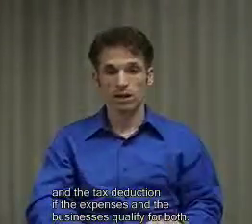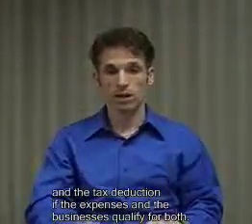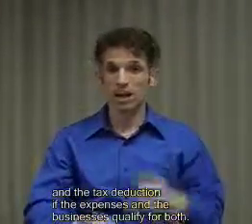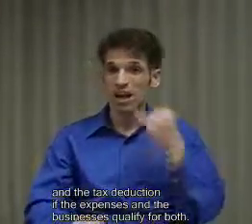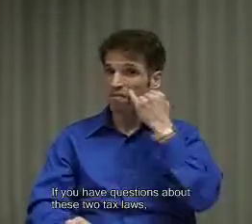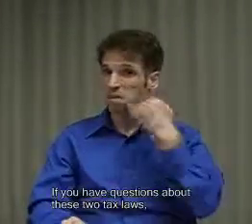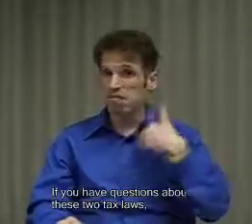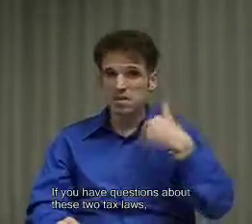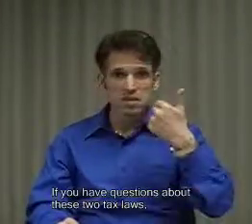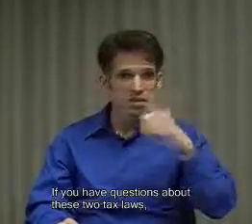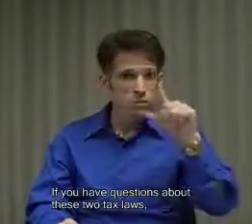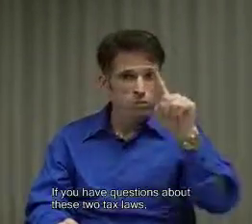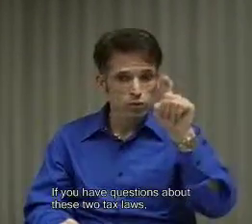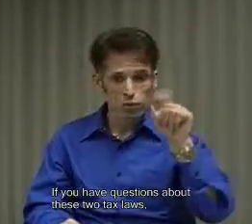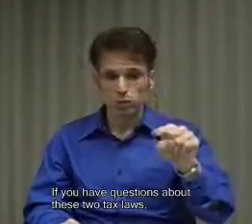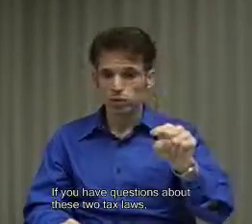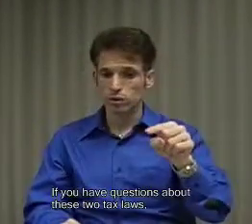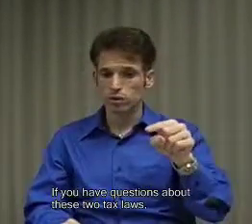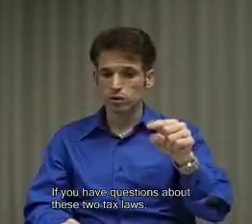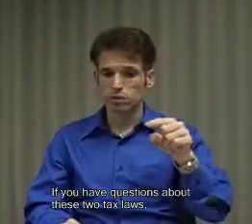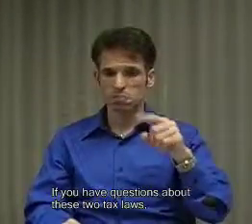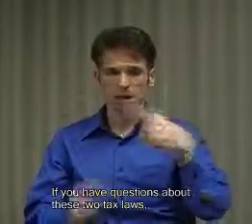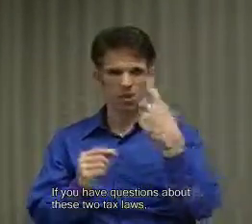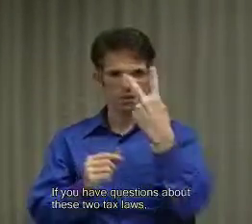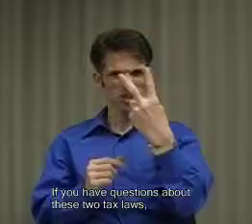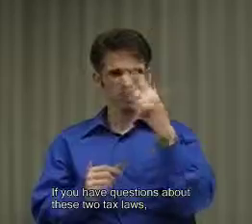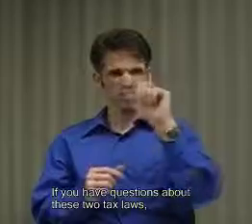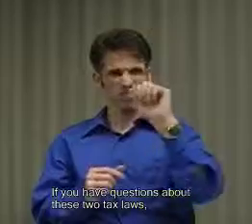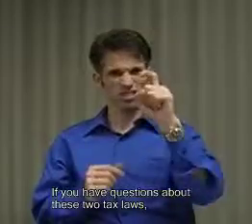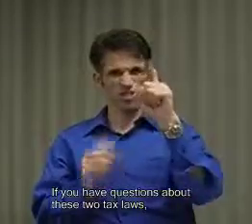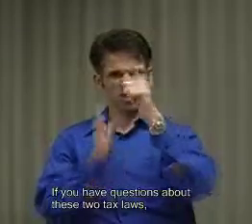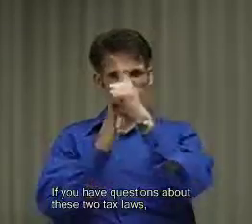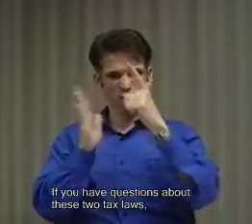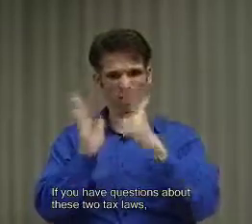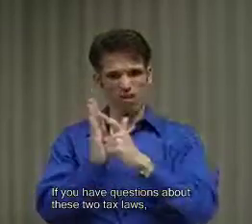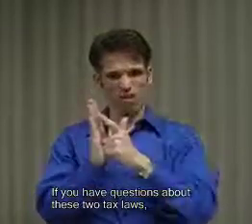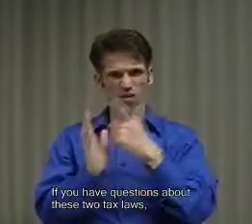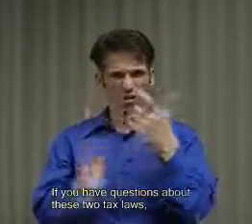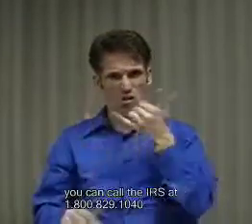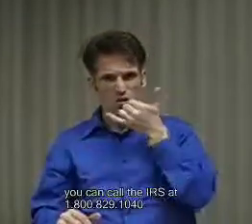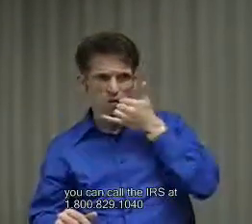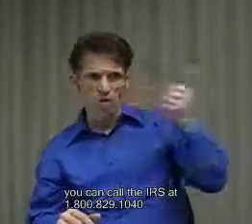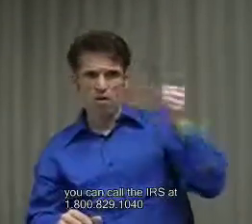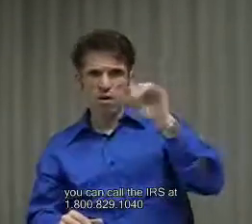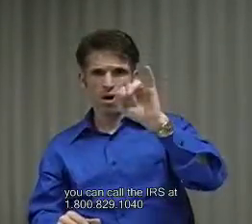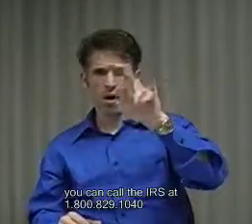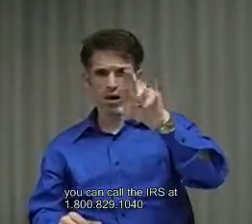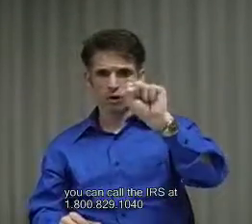businesses qualify for both. If you have questions about these two tax laws, you can call the IRS at